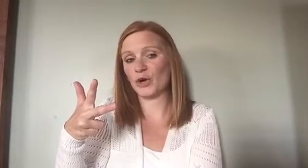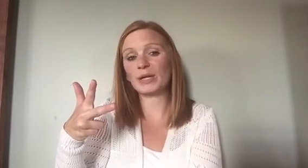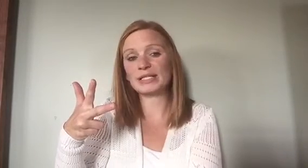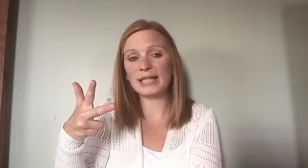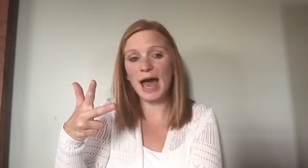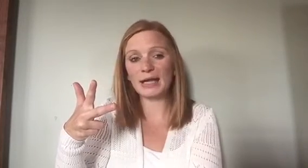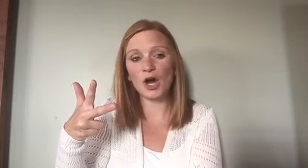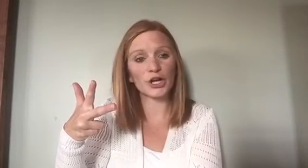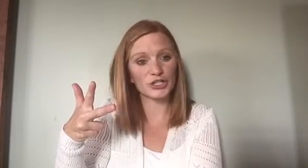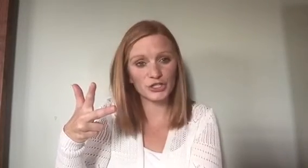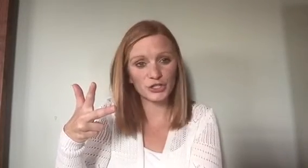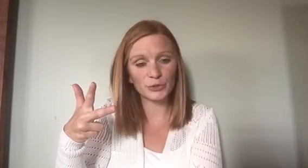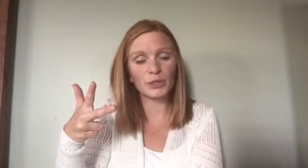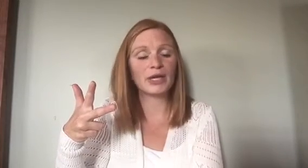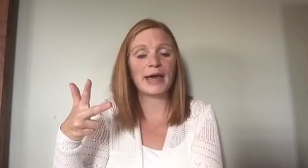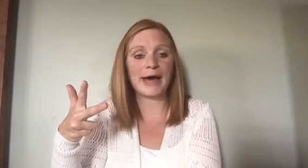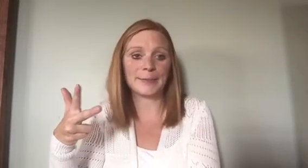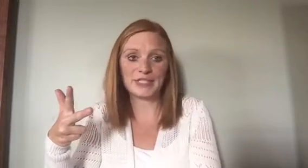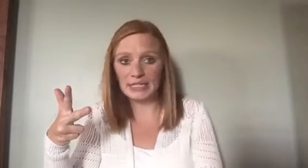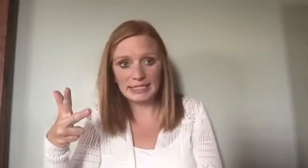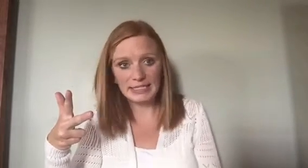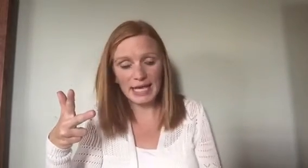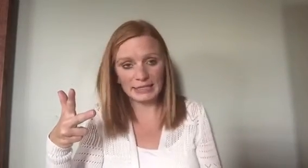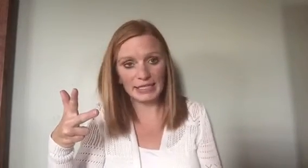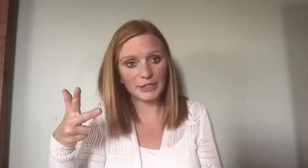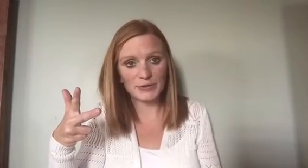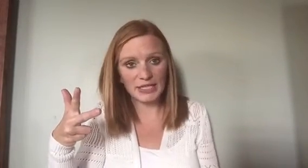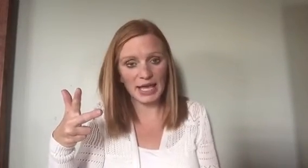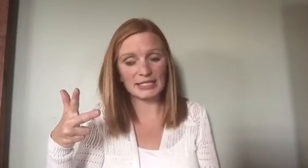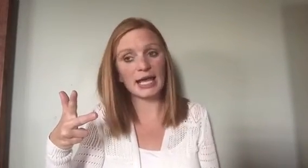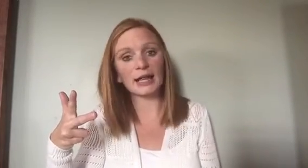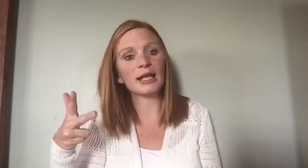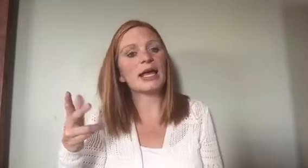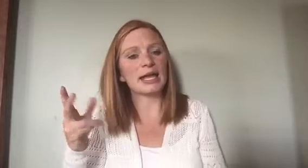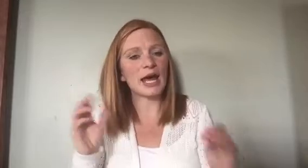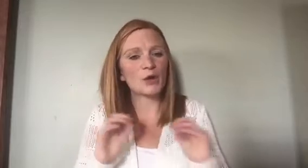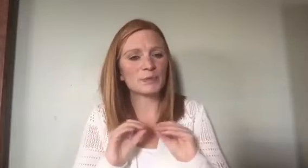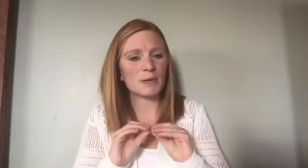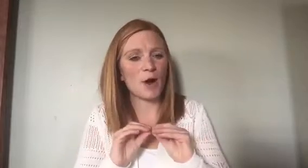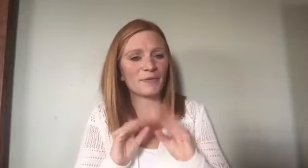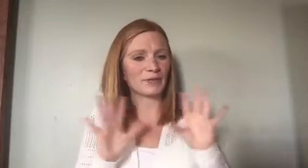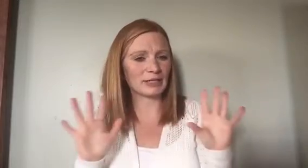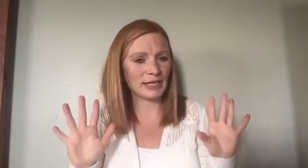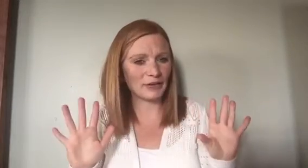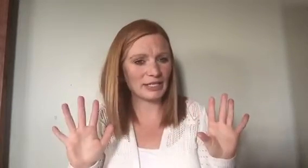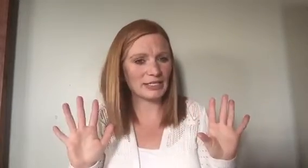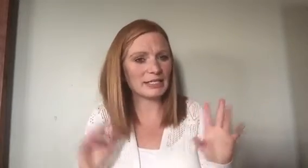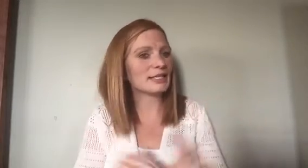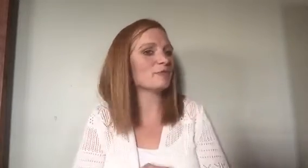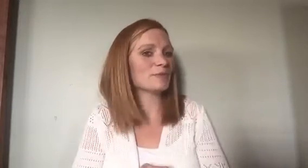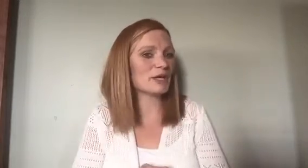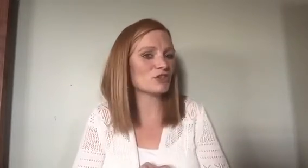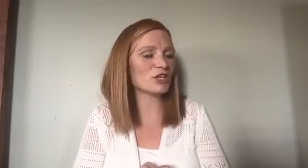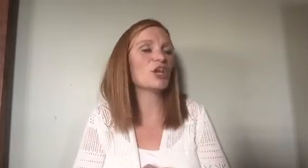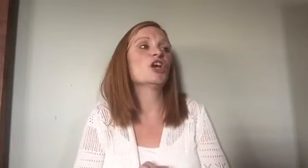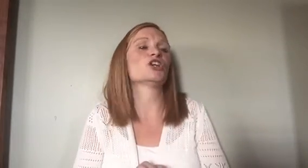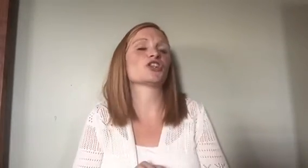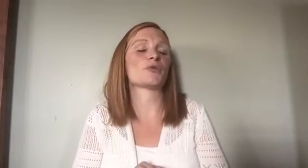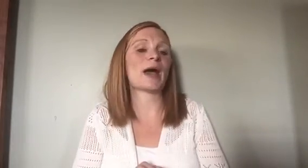So it's not hard to do. It's an easy technique used in ASL. It helps offer clarity to information. So back